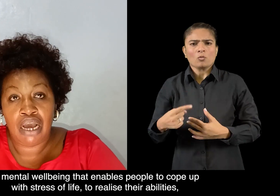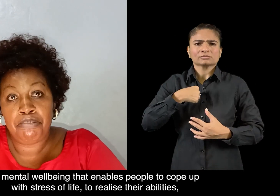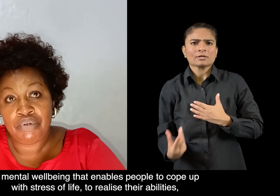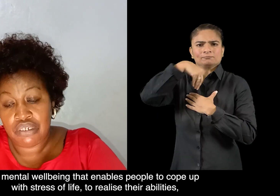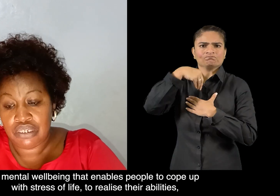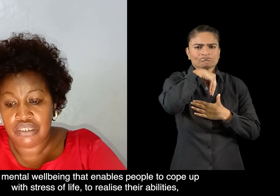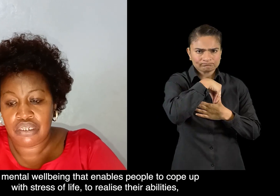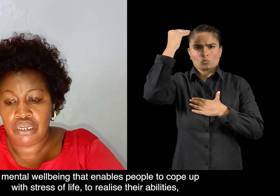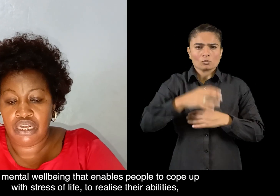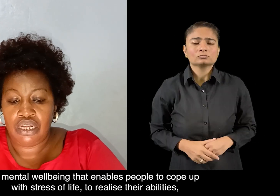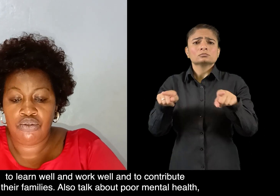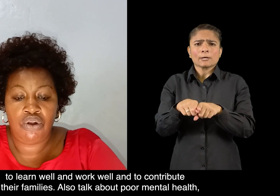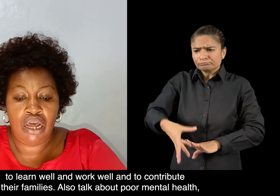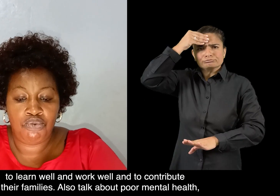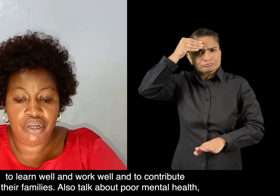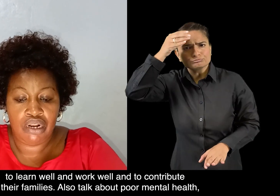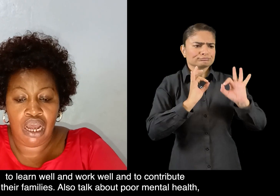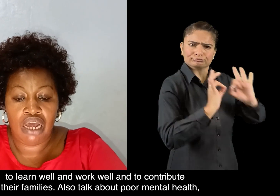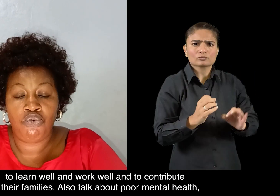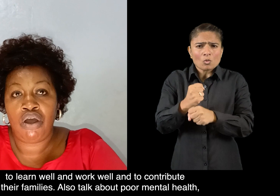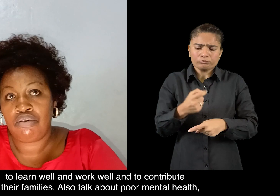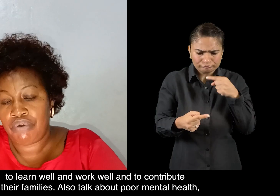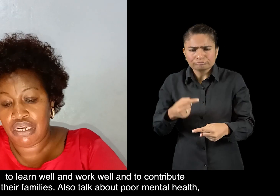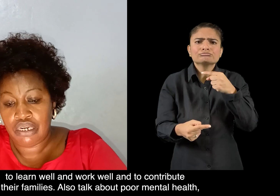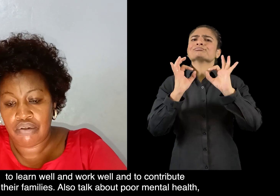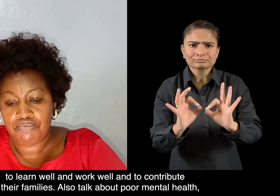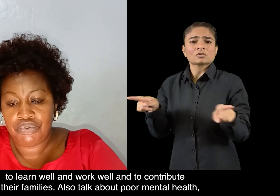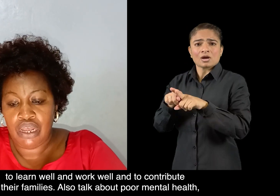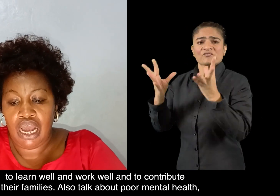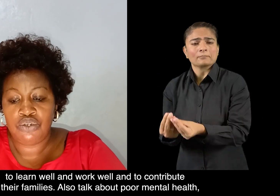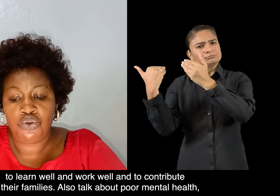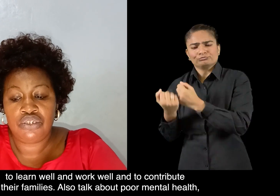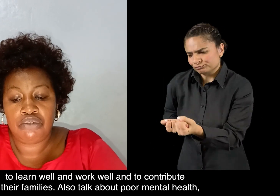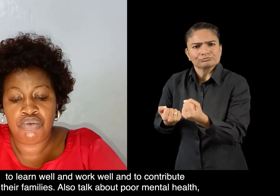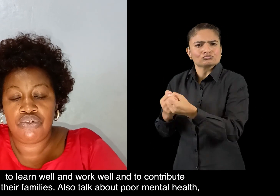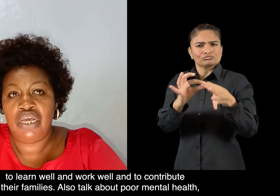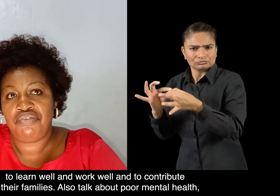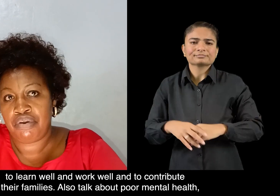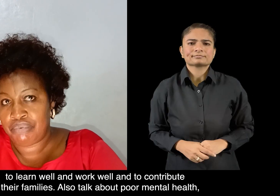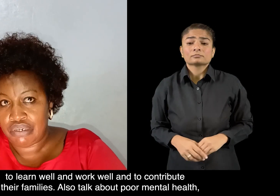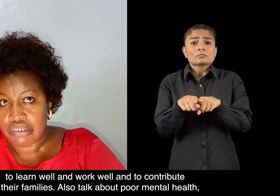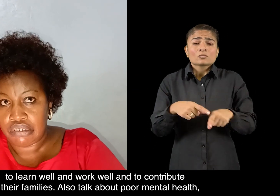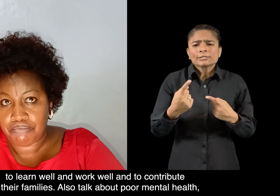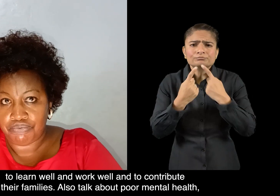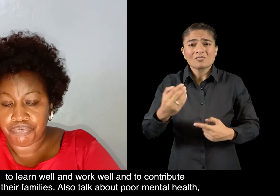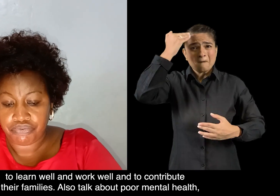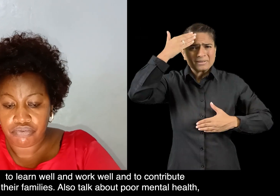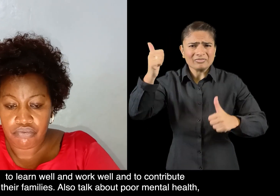realize their abilities, to learn well and work well, and to contribute to their